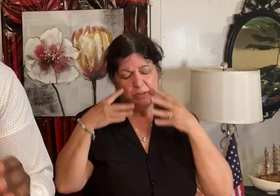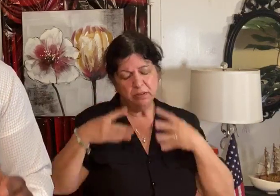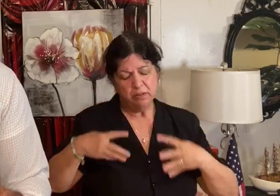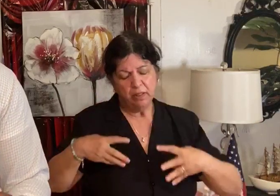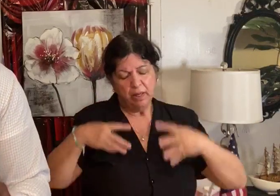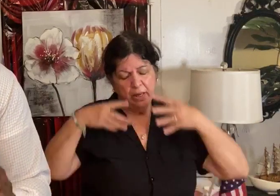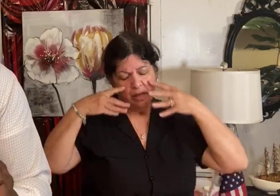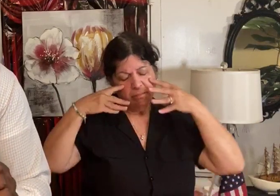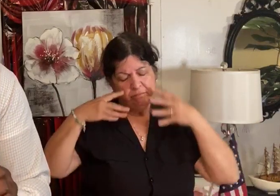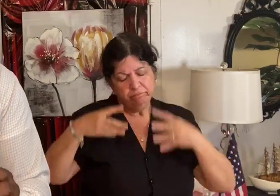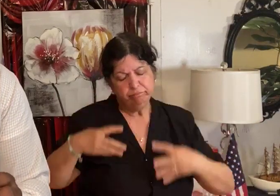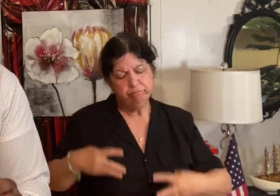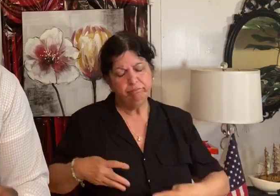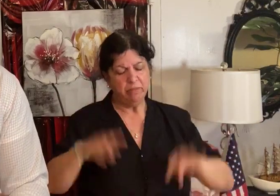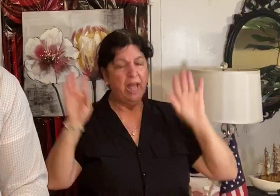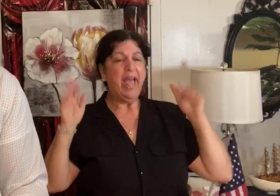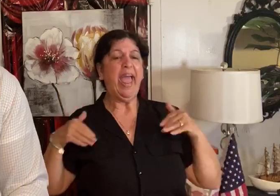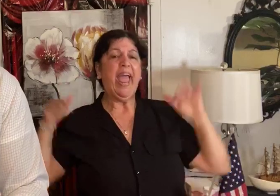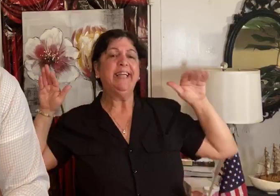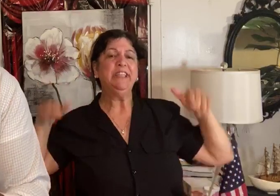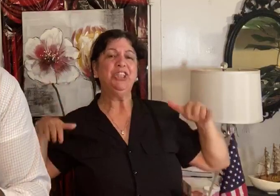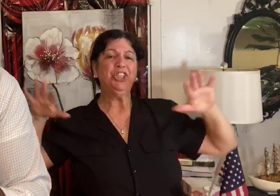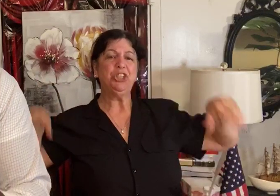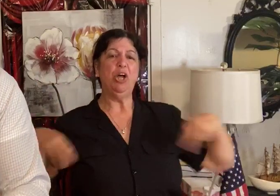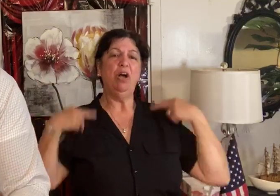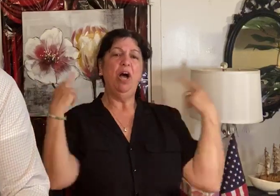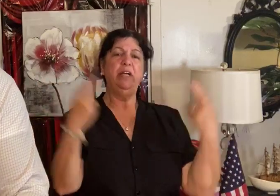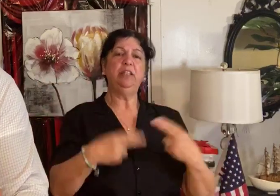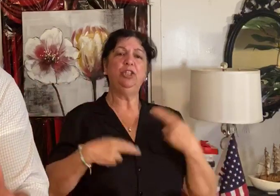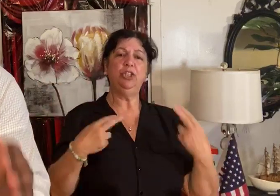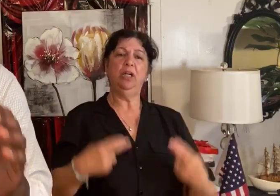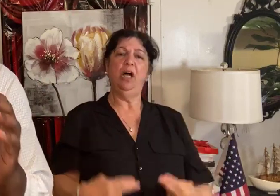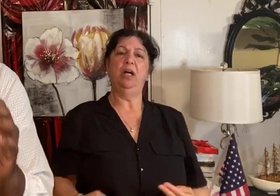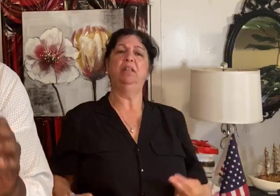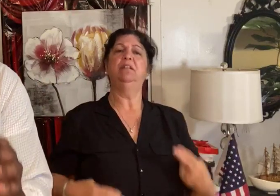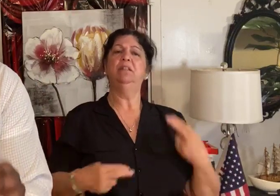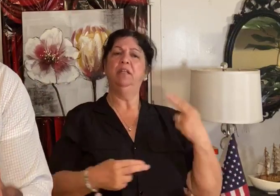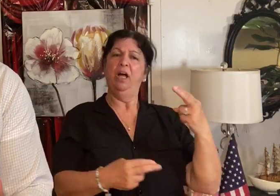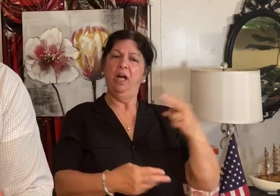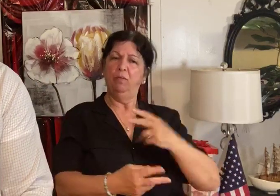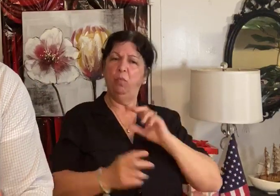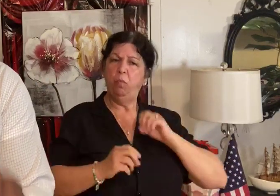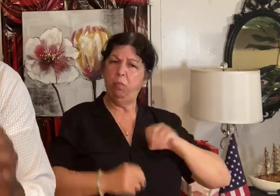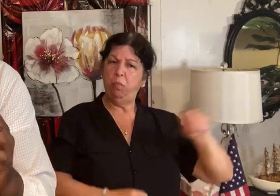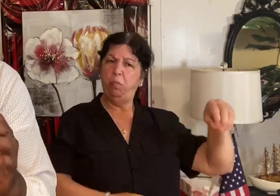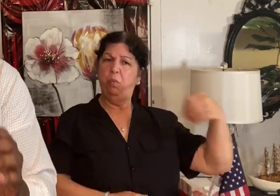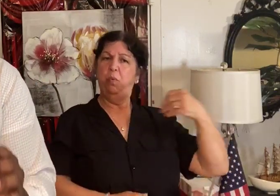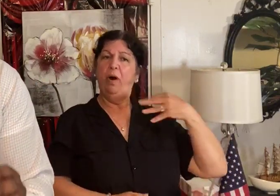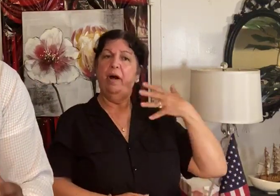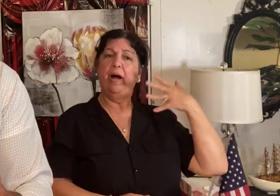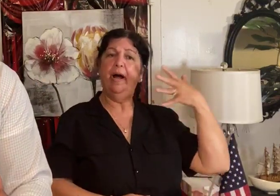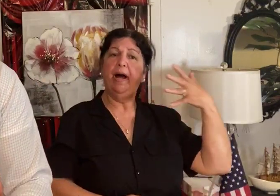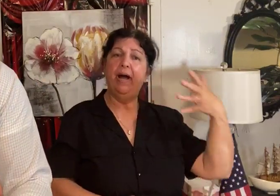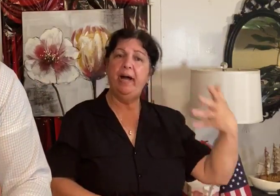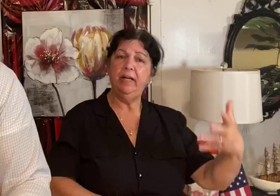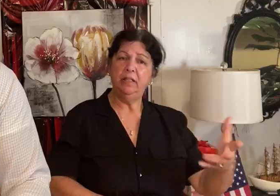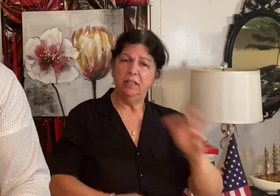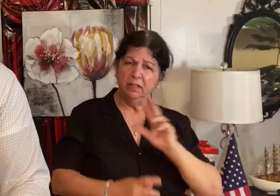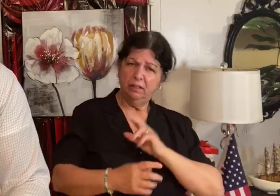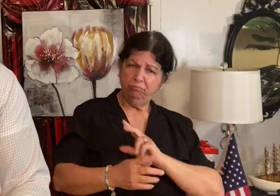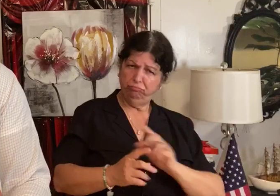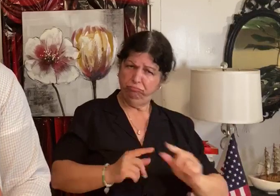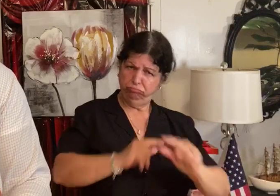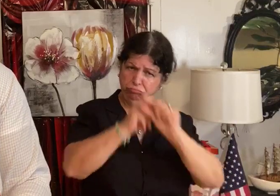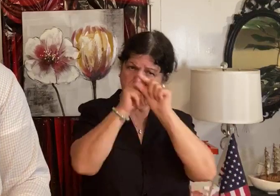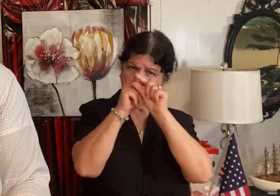wept. Angels in robes of light arrayed guarded